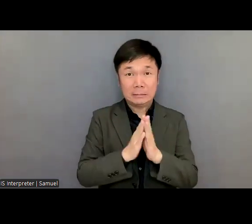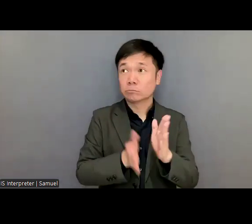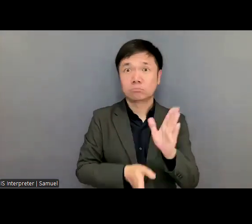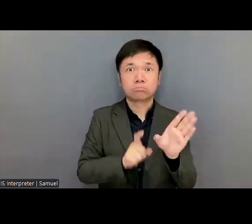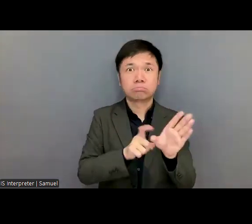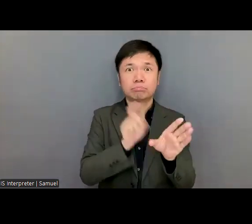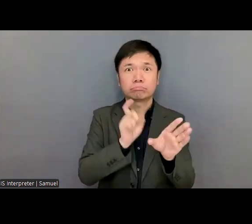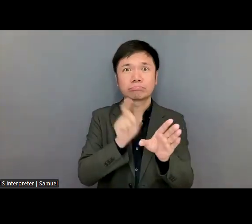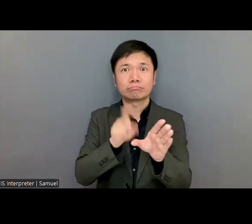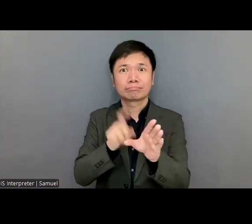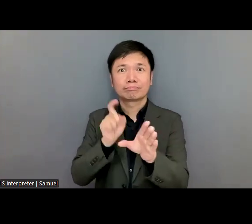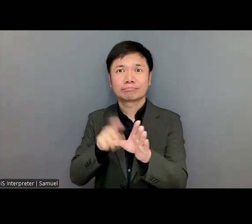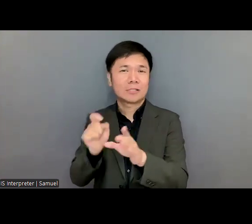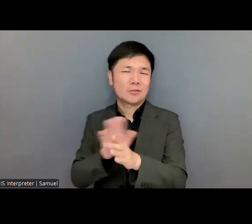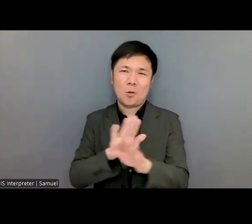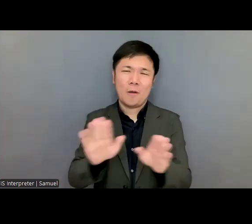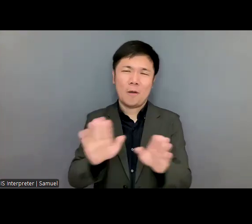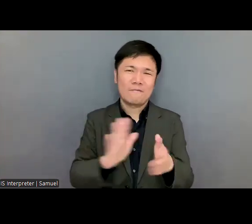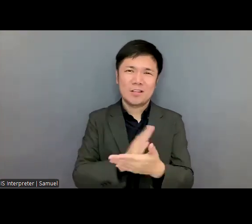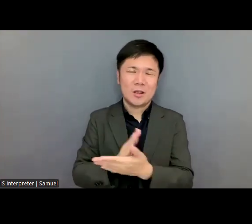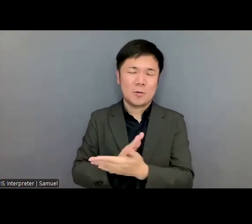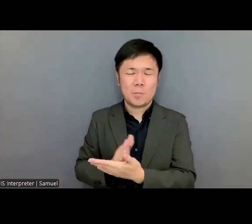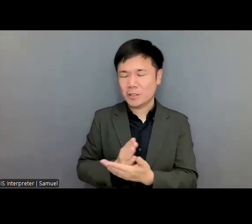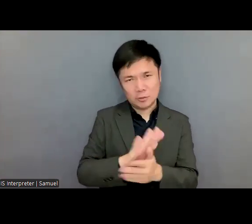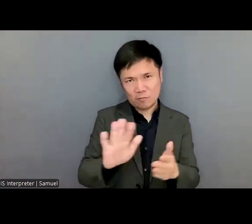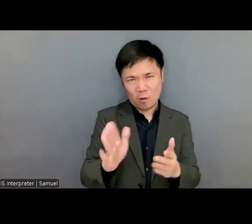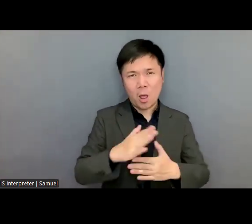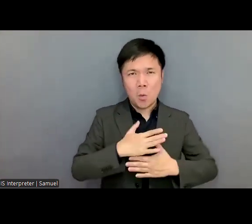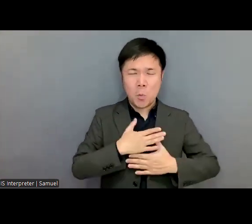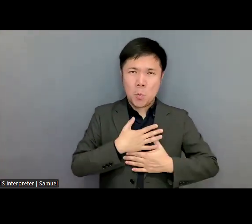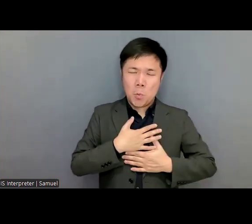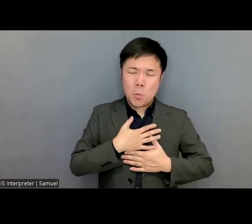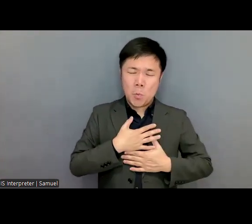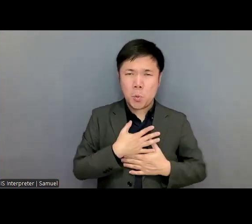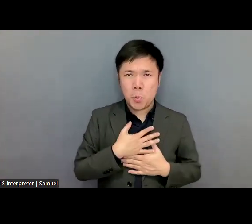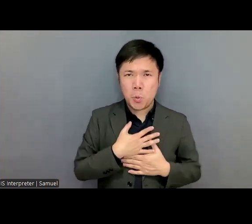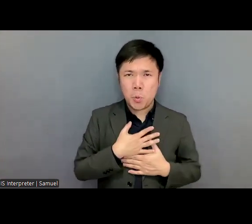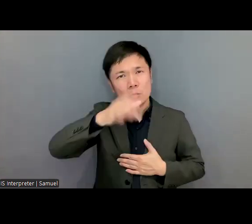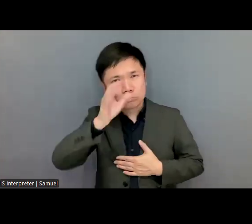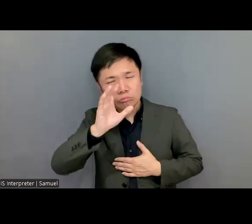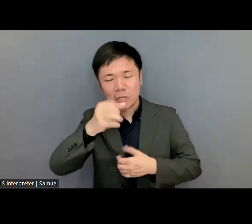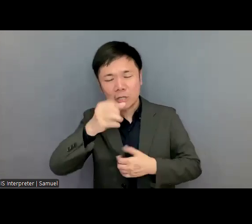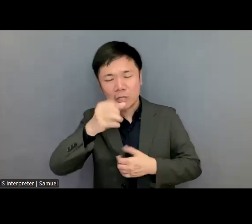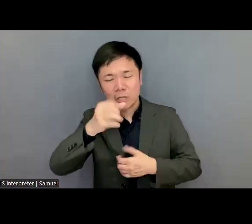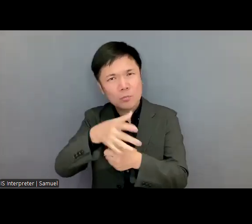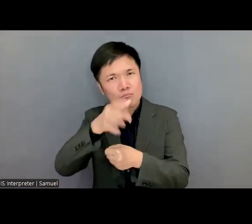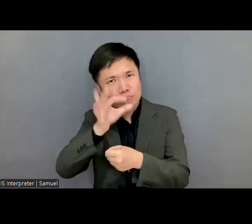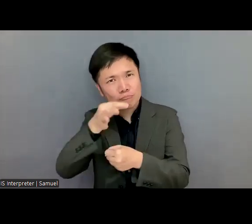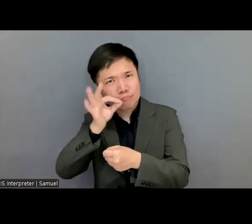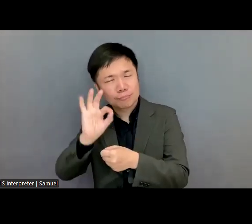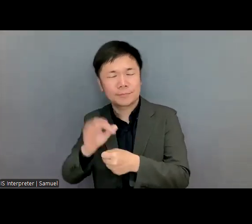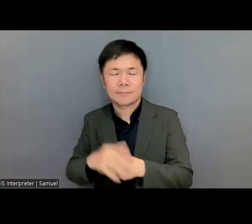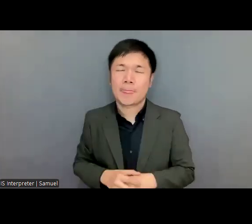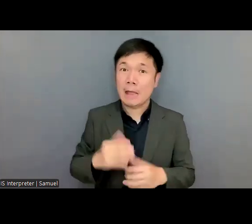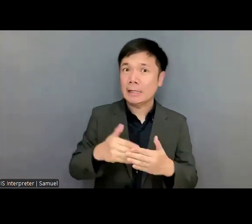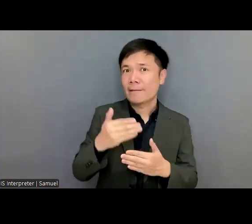I mean, it's only for the interpreters. You can maybe have a drink one coffee and something like that, but because after, when